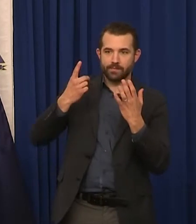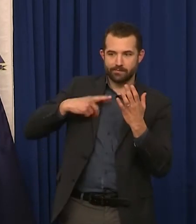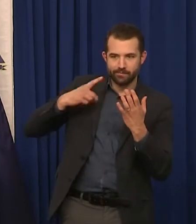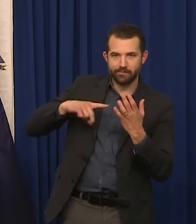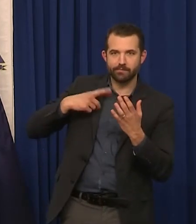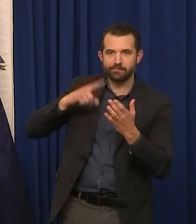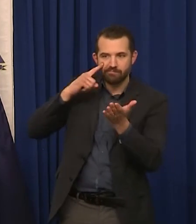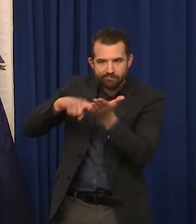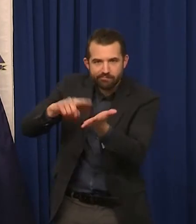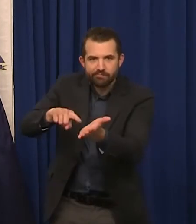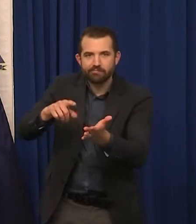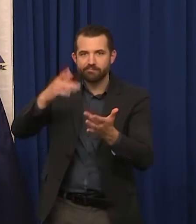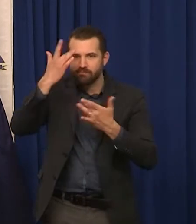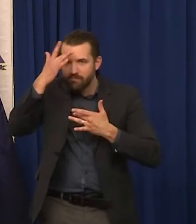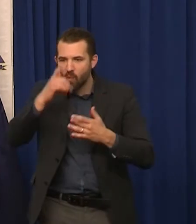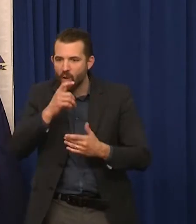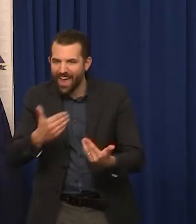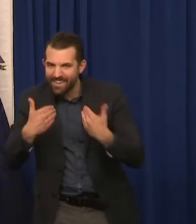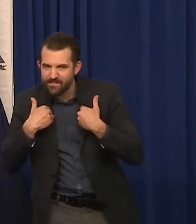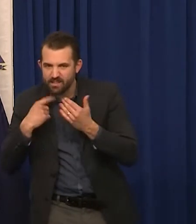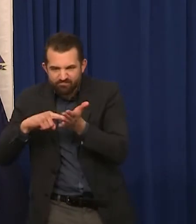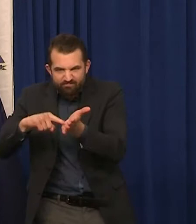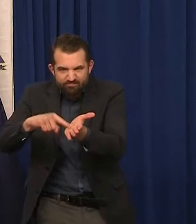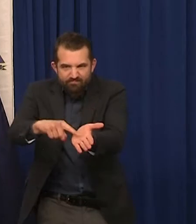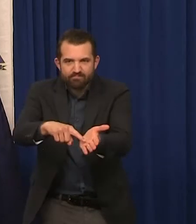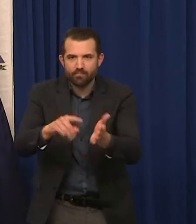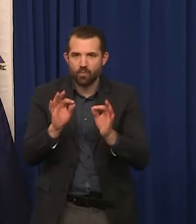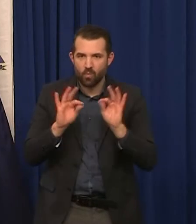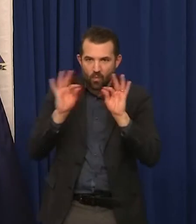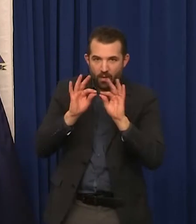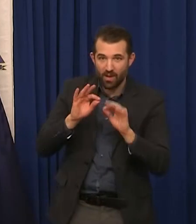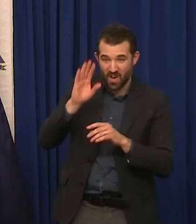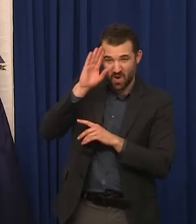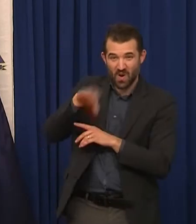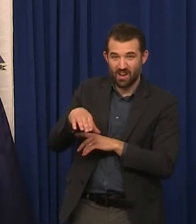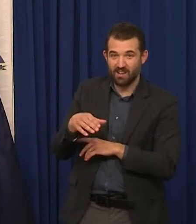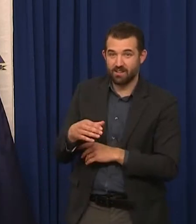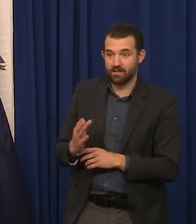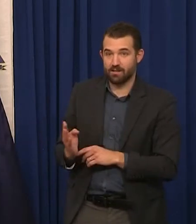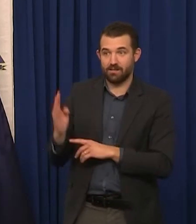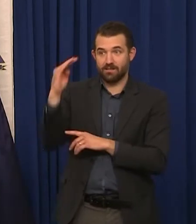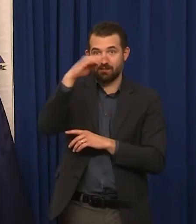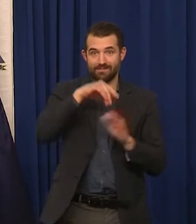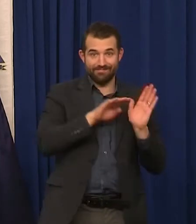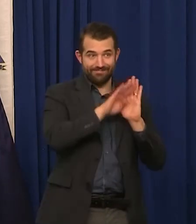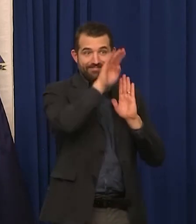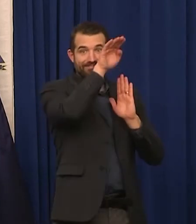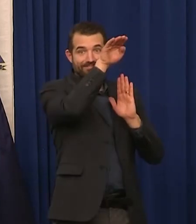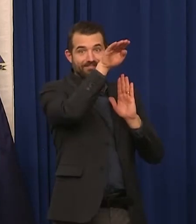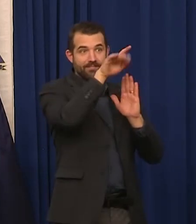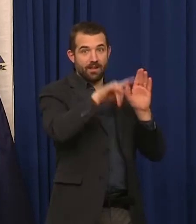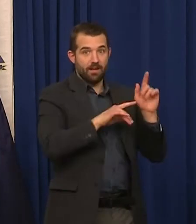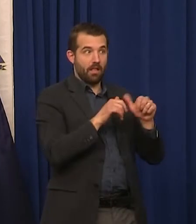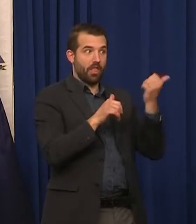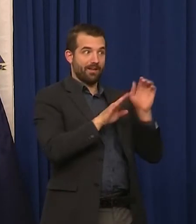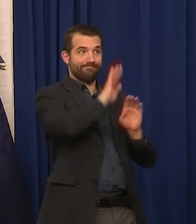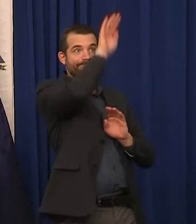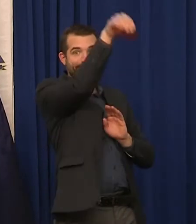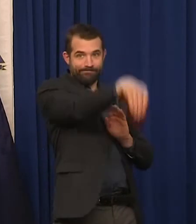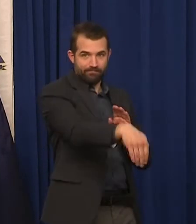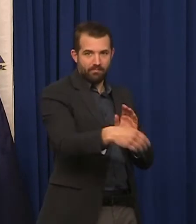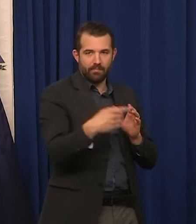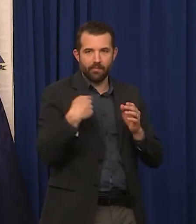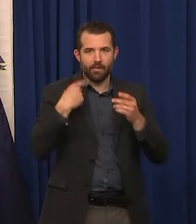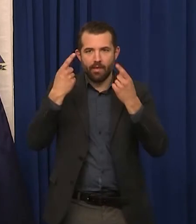the possibility of a secondary spike in cases is high. It's pronounced. It's happened in other countries. And